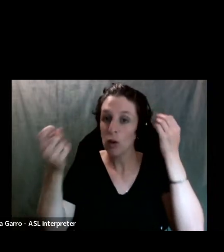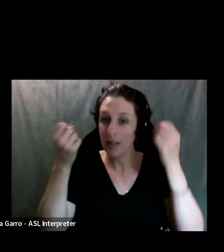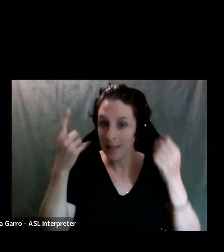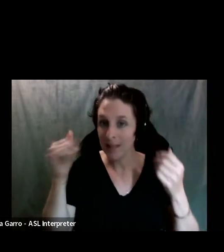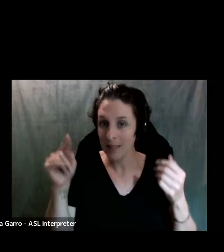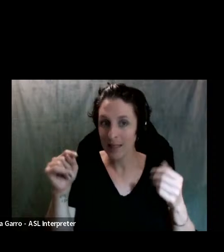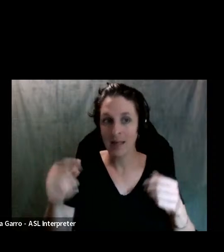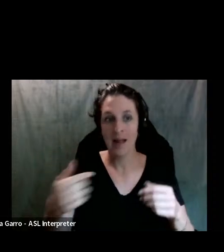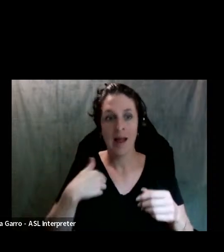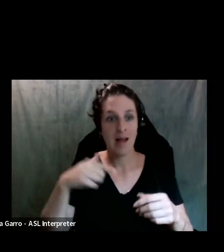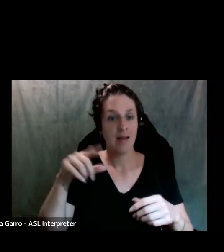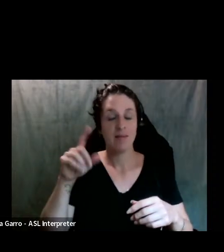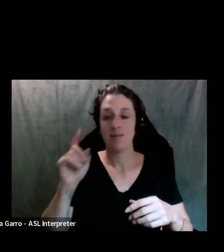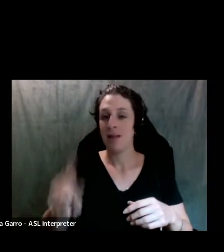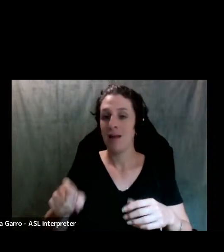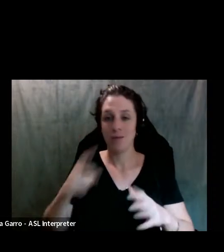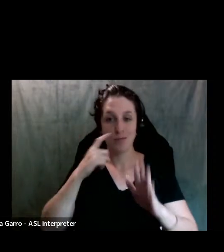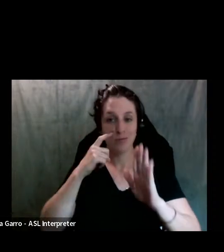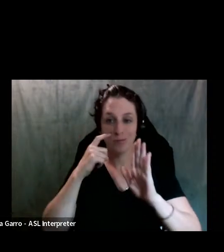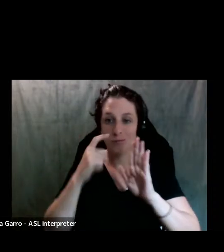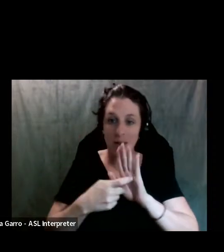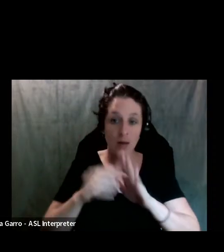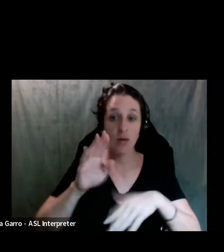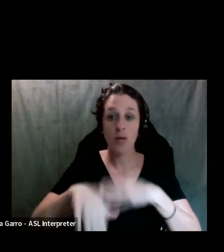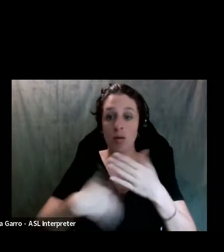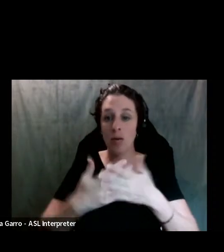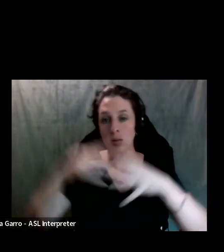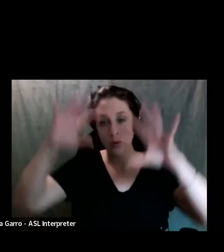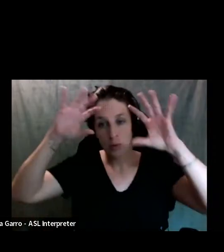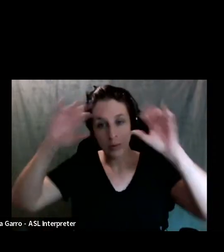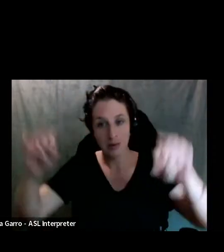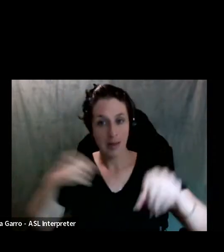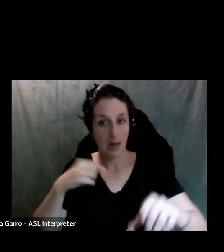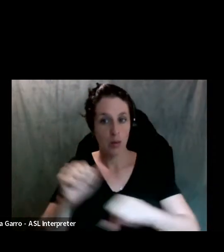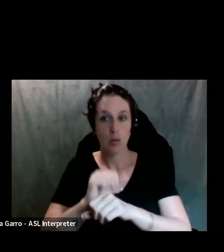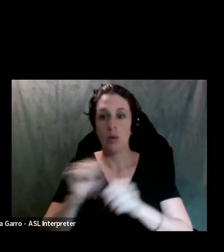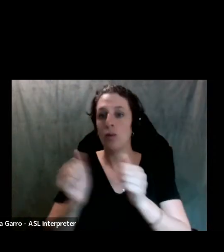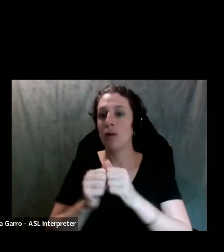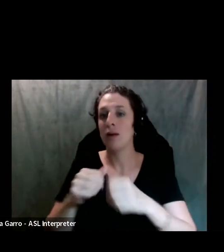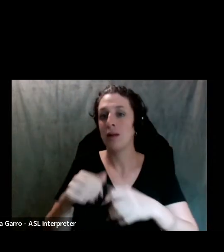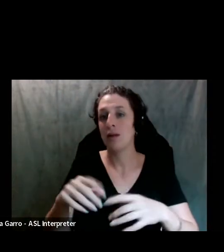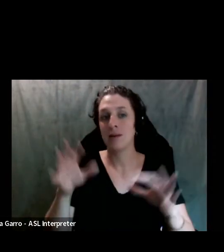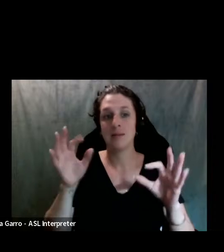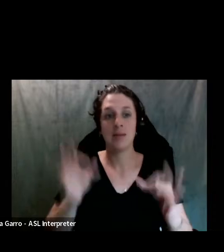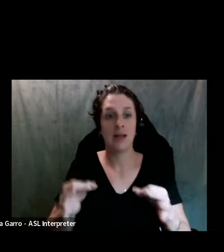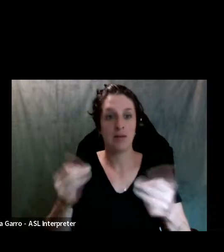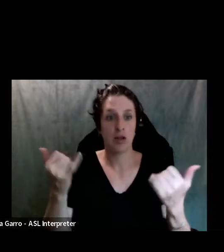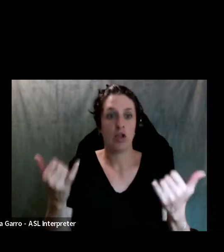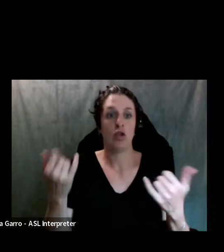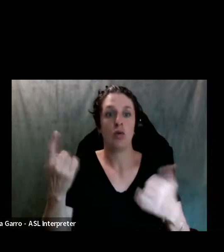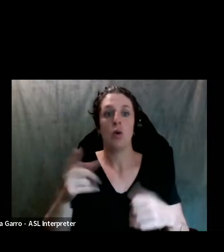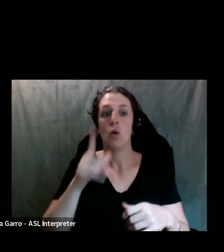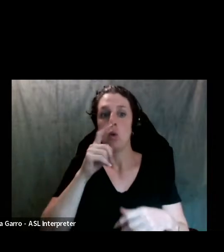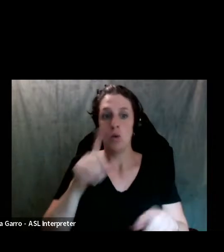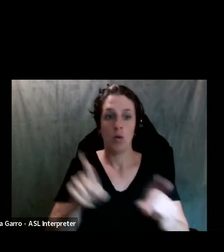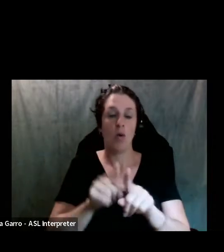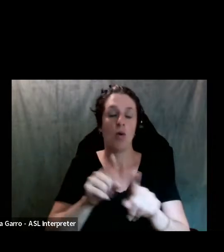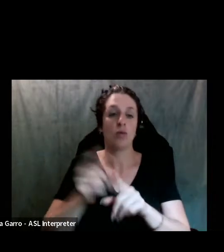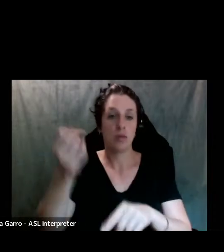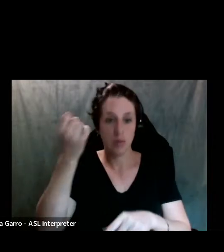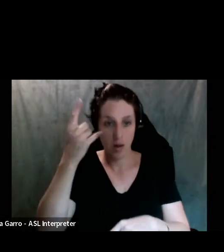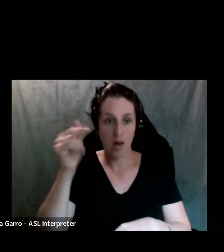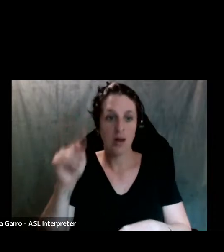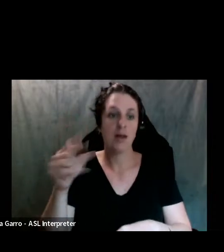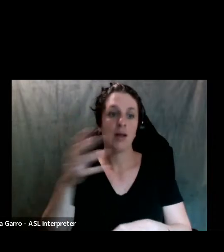I have to recognize all the superintendents I've worked with, and certainly the current one who also got it and who supported